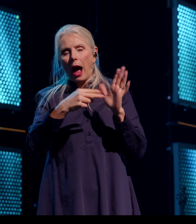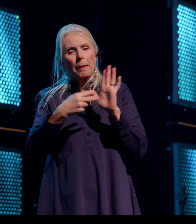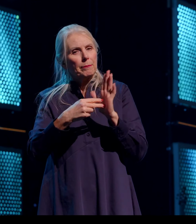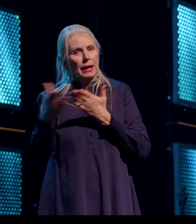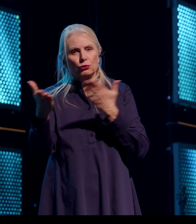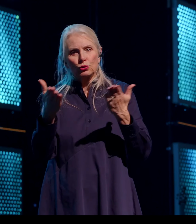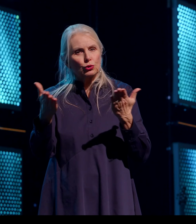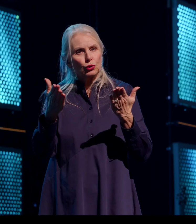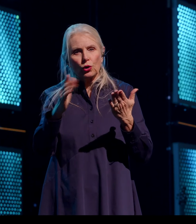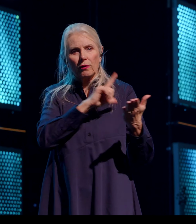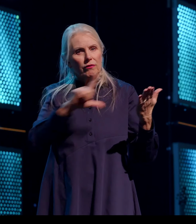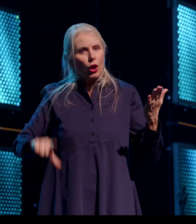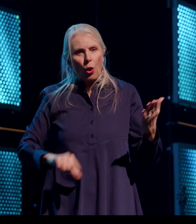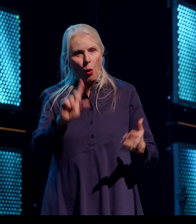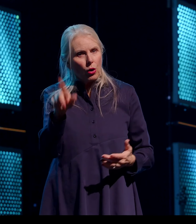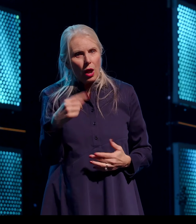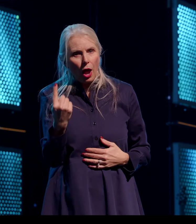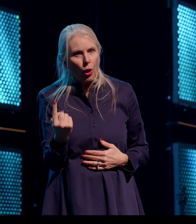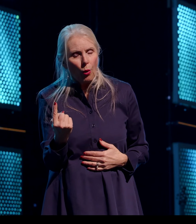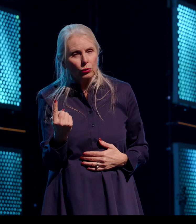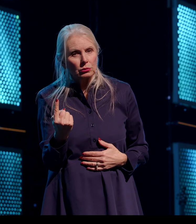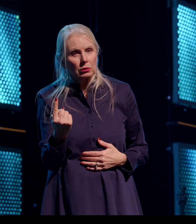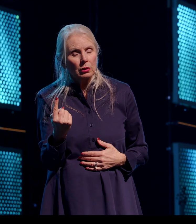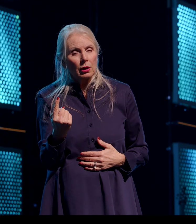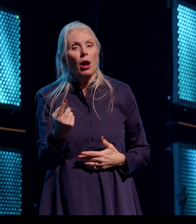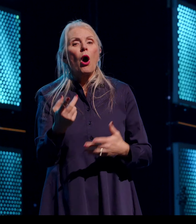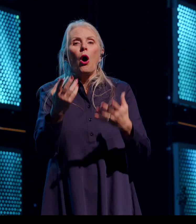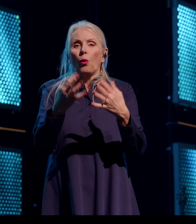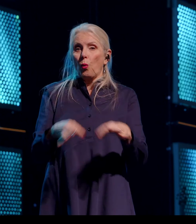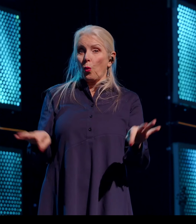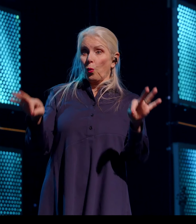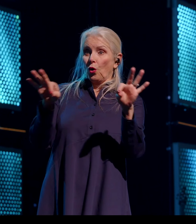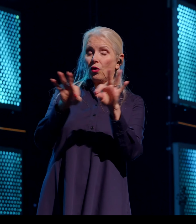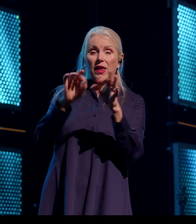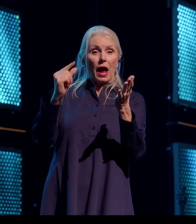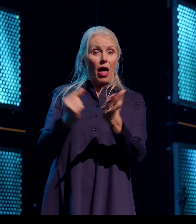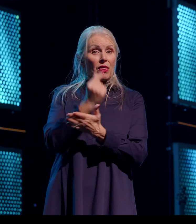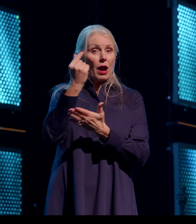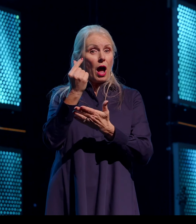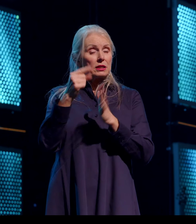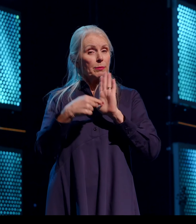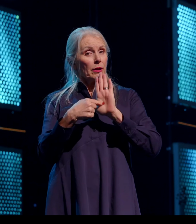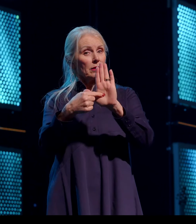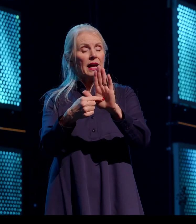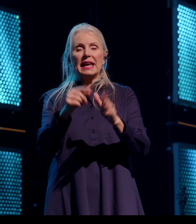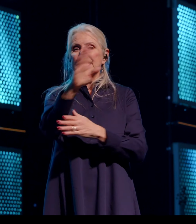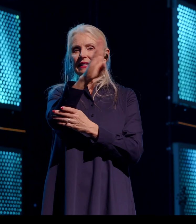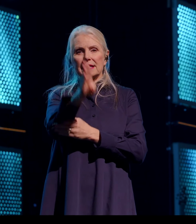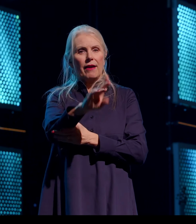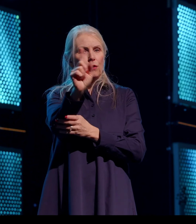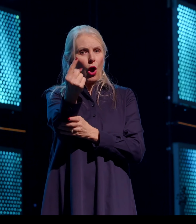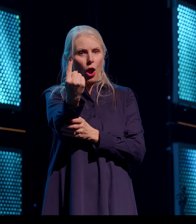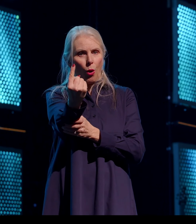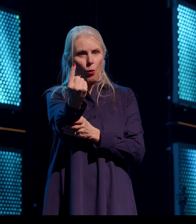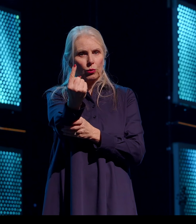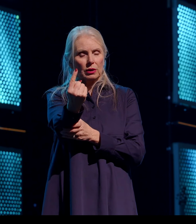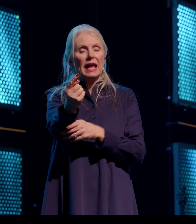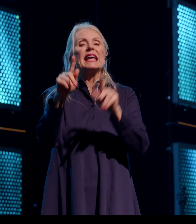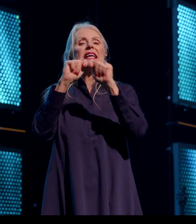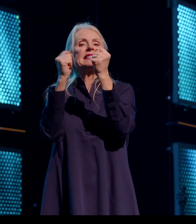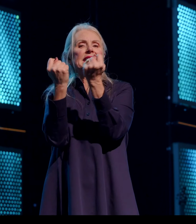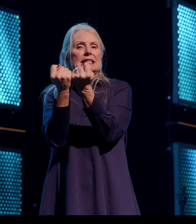the Lord alone. Walking worthy of the gospel. As we talk about walking worthy, it's never done by yourself. It's done with